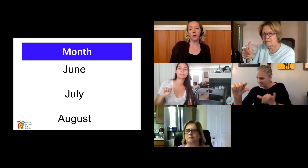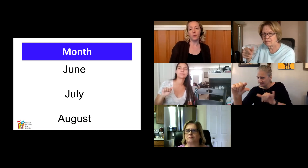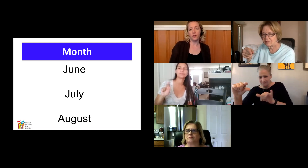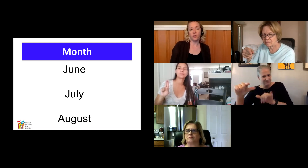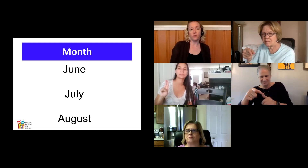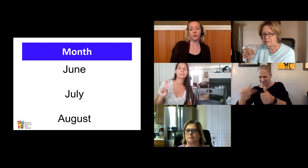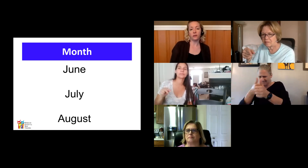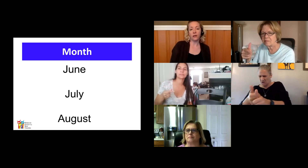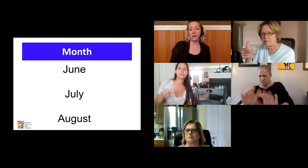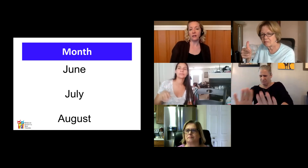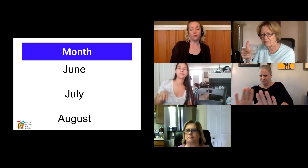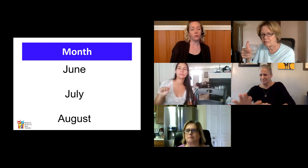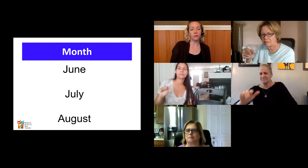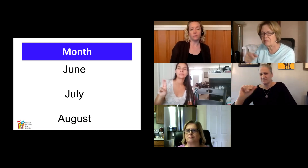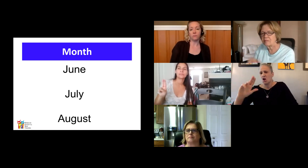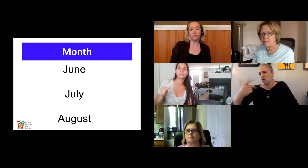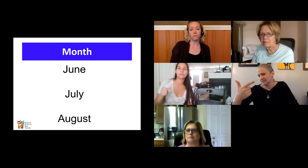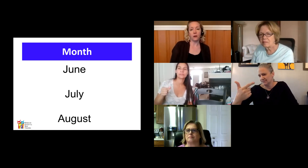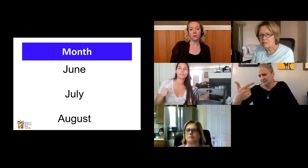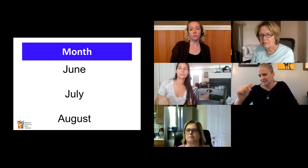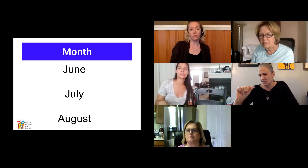to the side. It doesn't matter.